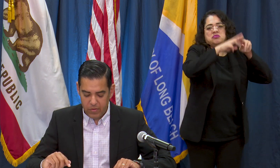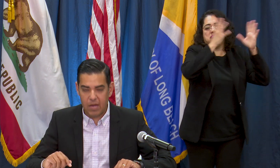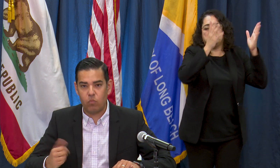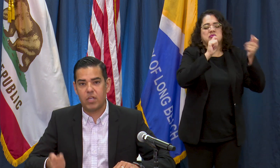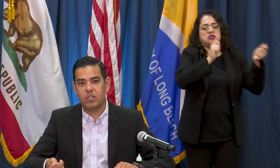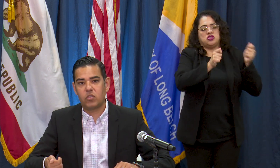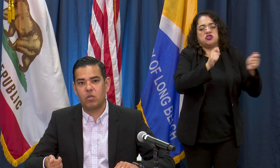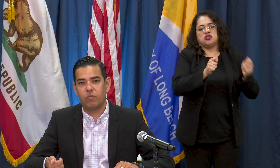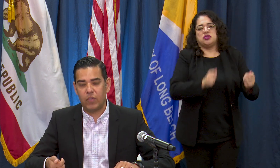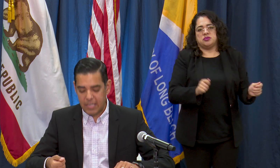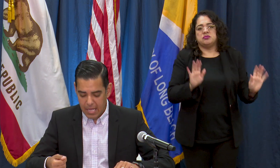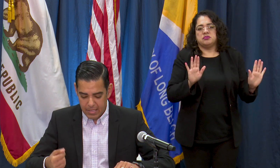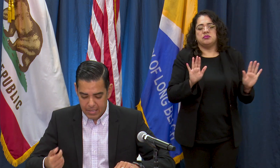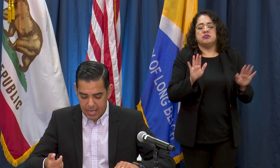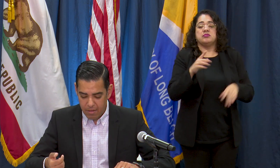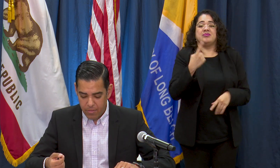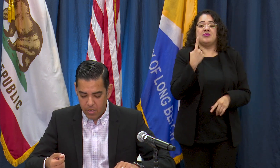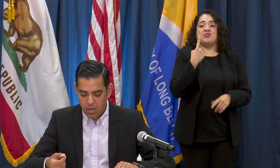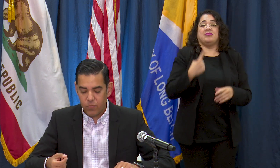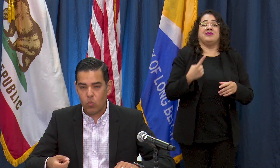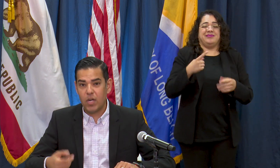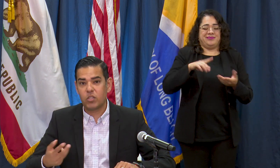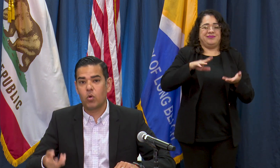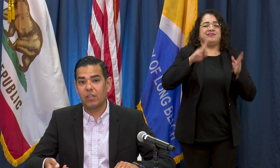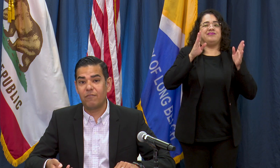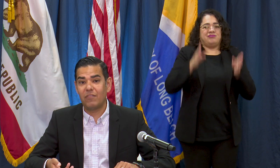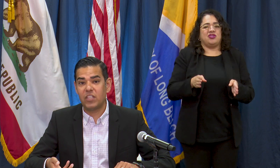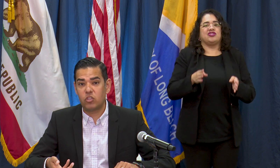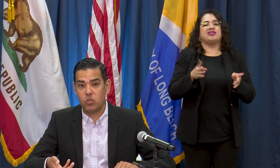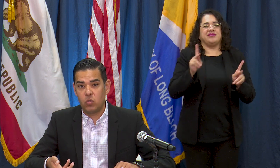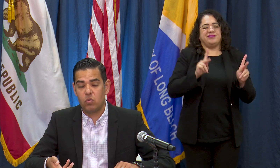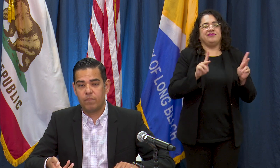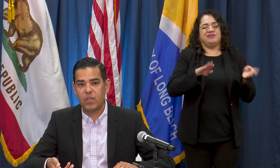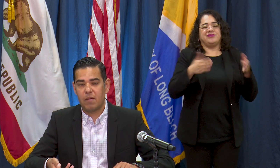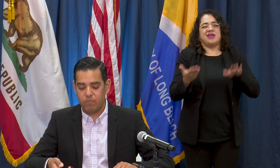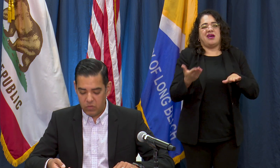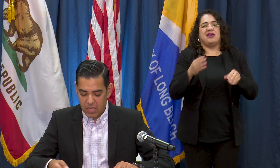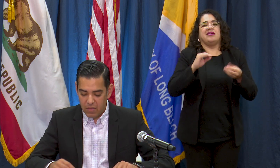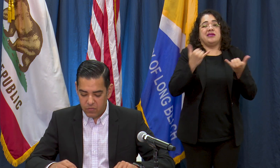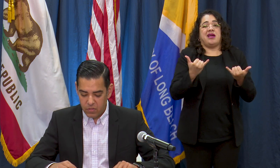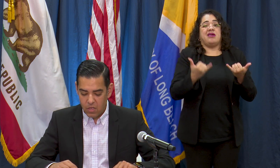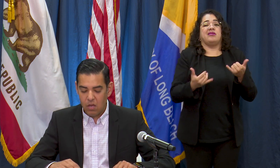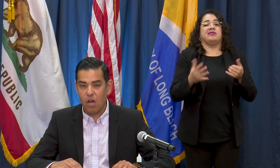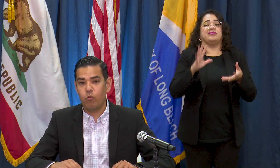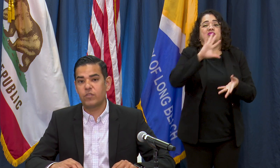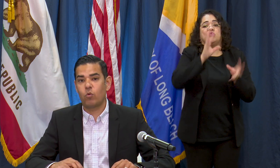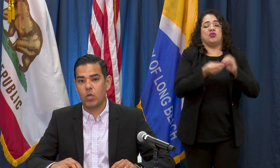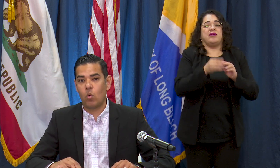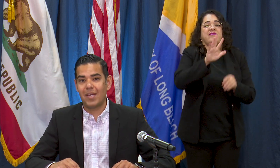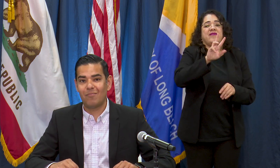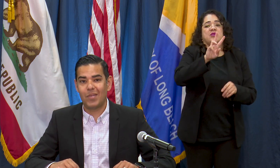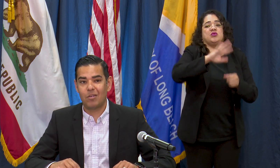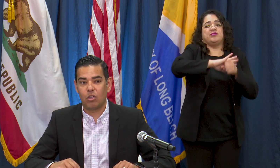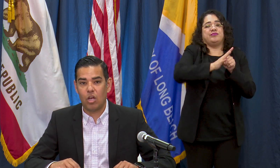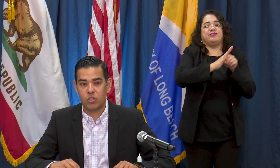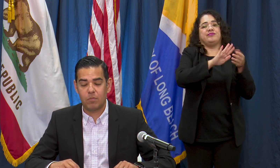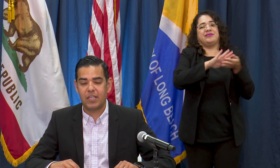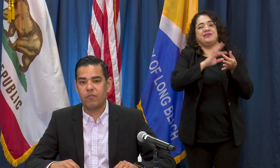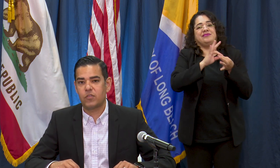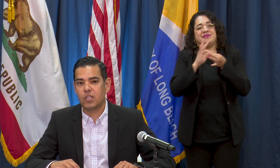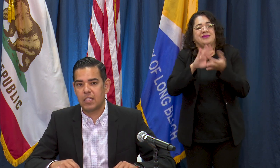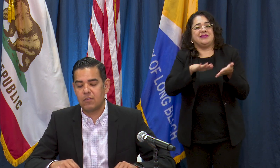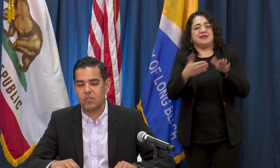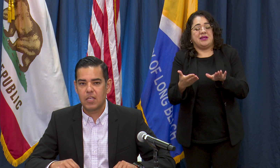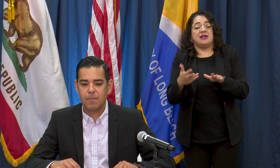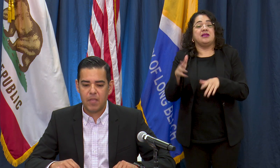know that we've had one additional fatality and death. We're at a total of 52 deaths, of which 41 have been in our long-term